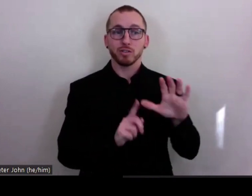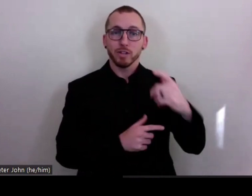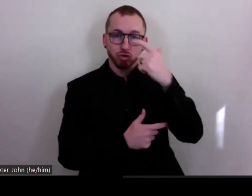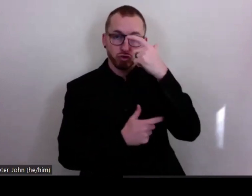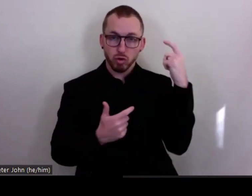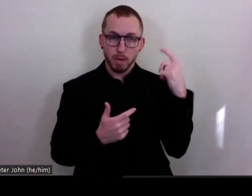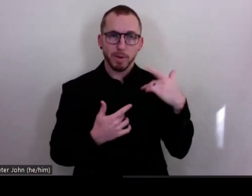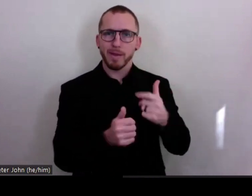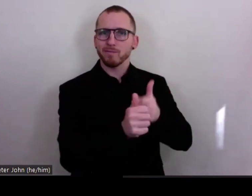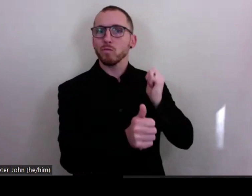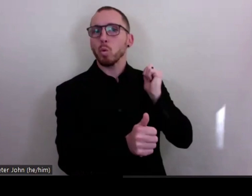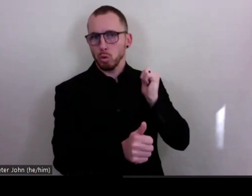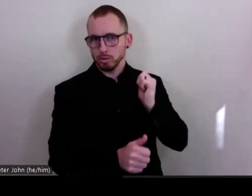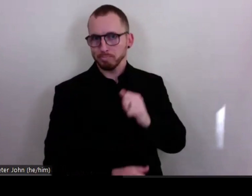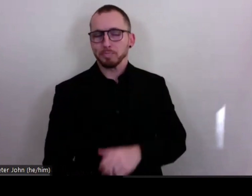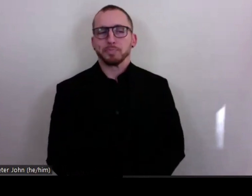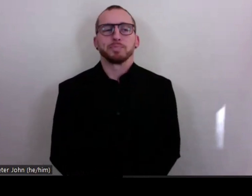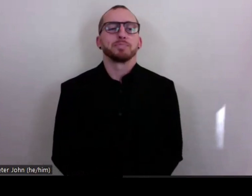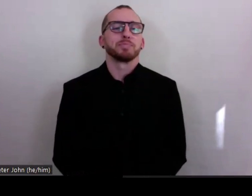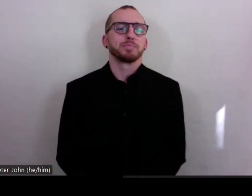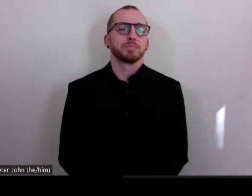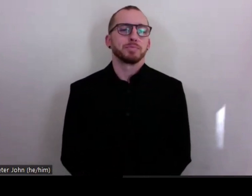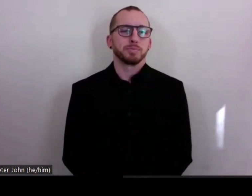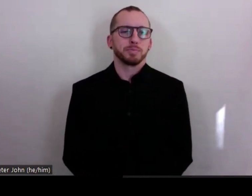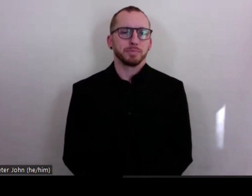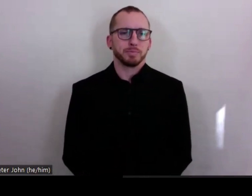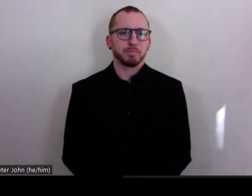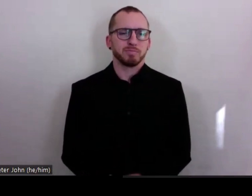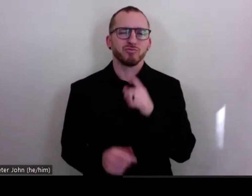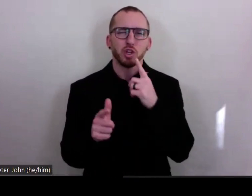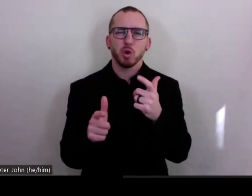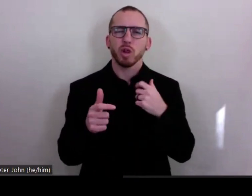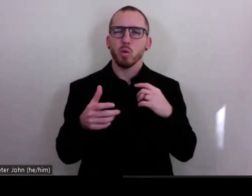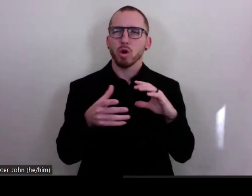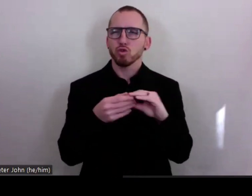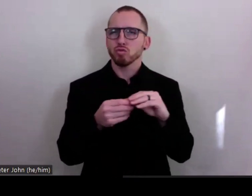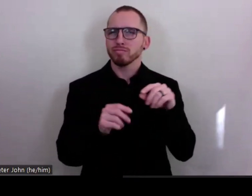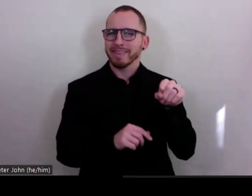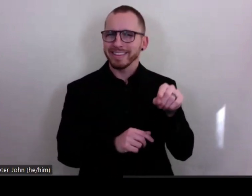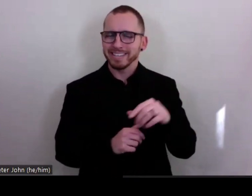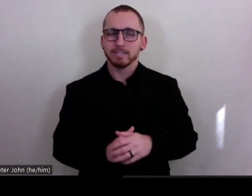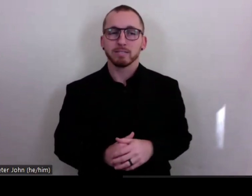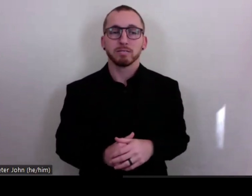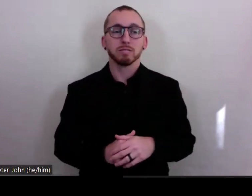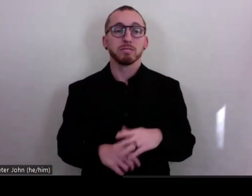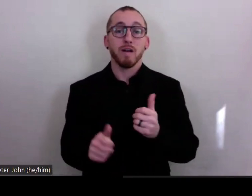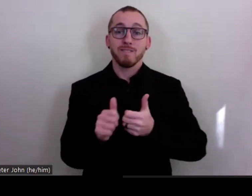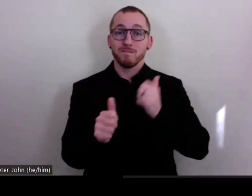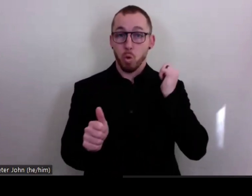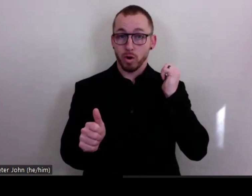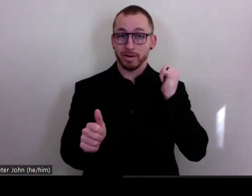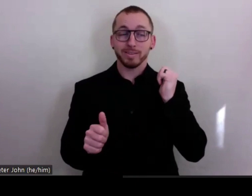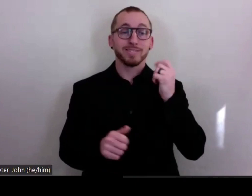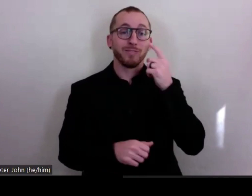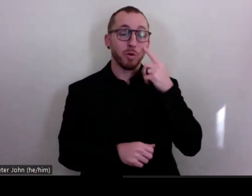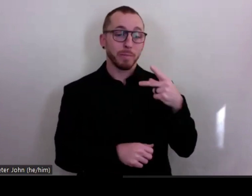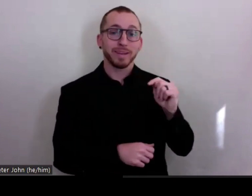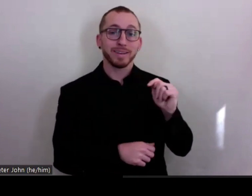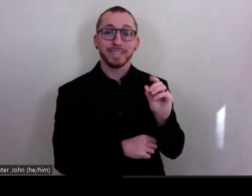okay? And I'm just going to touch on this very quickly because avoidance in